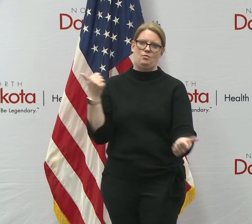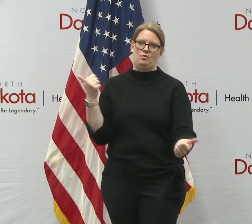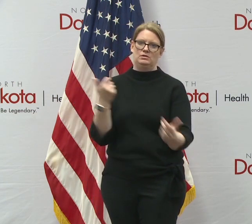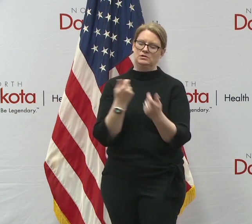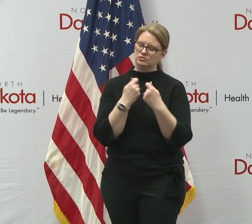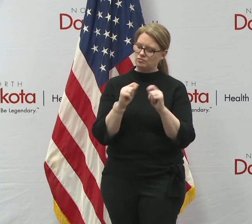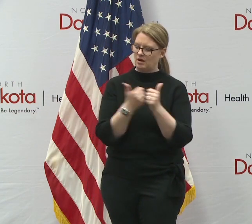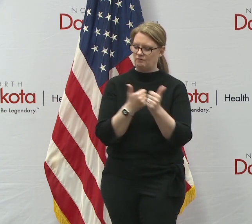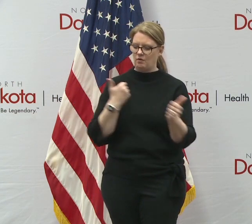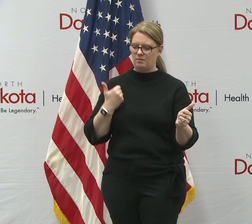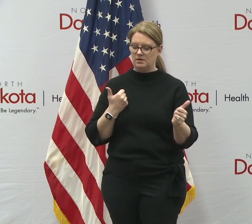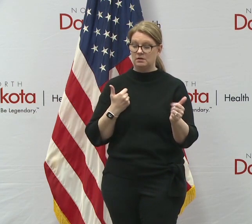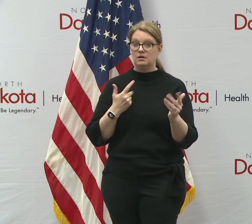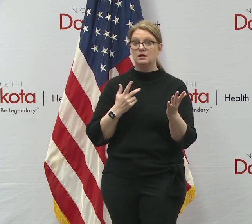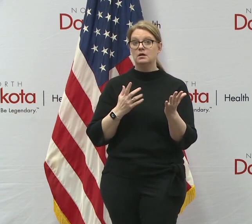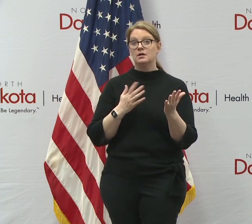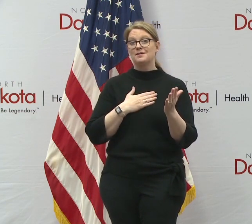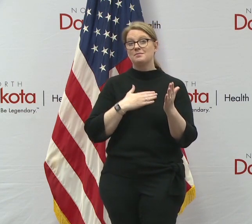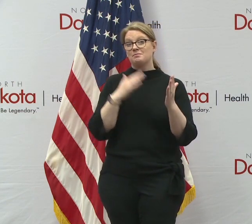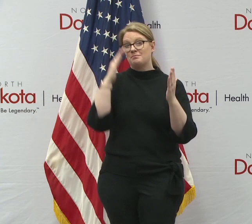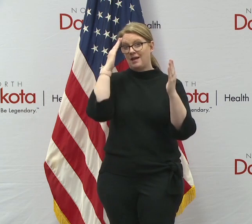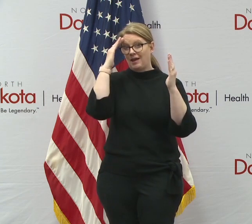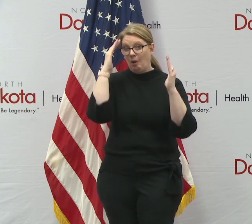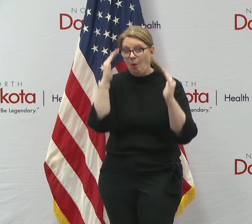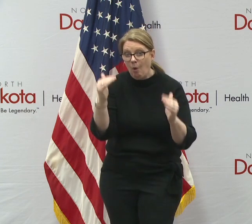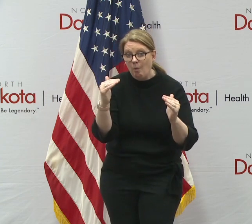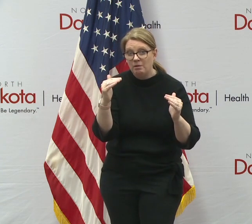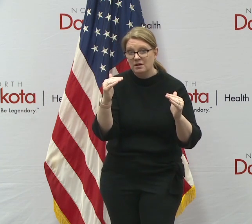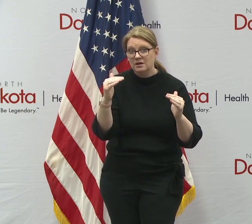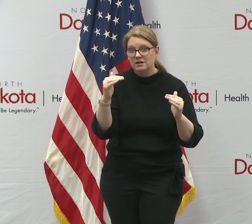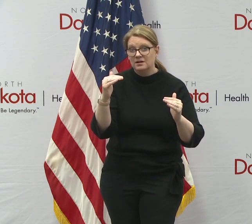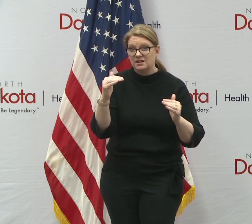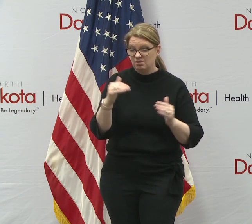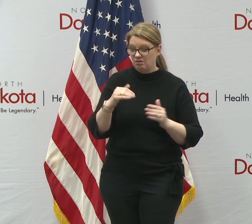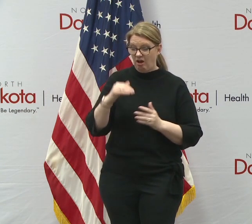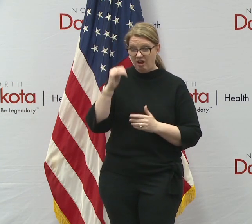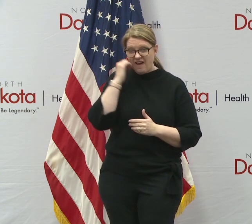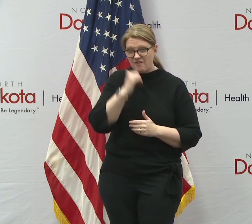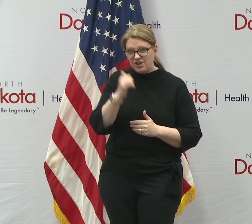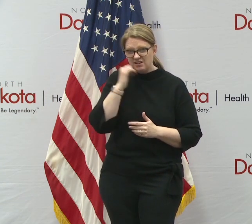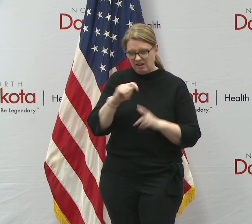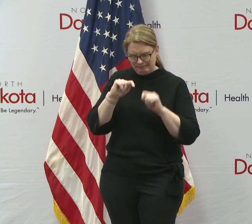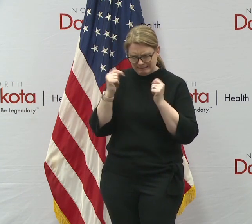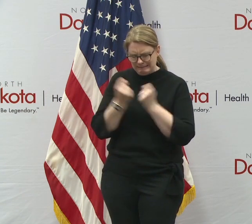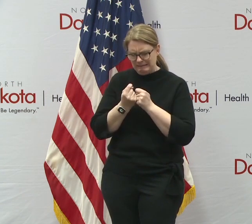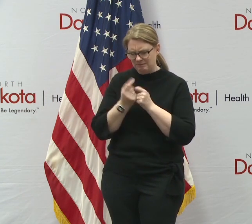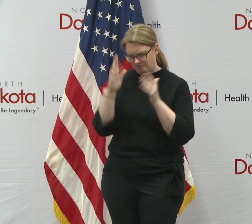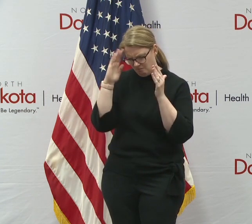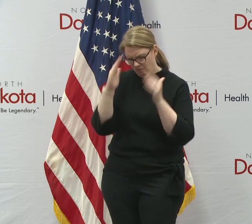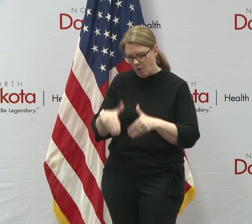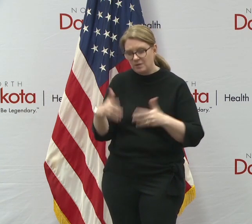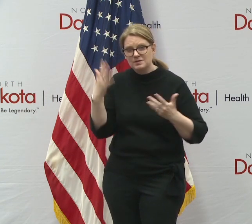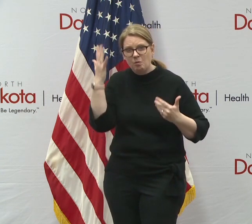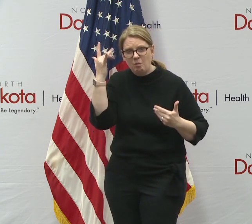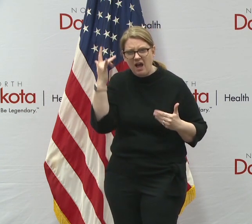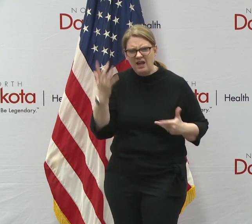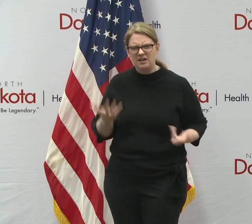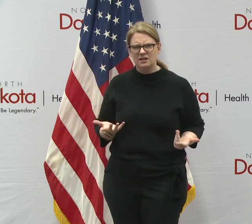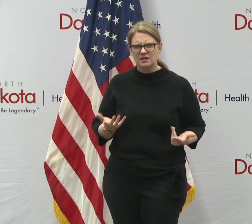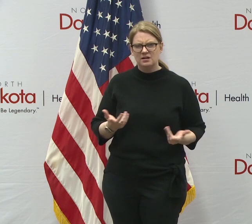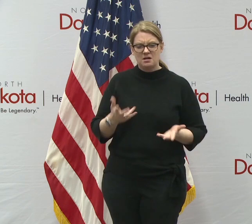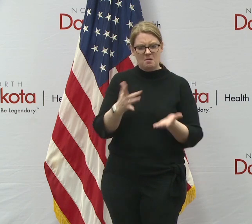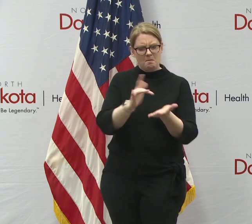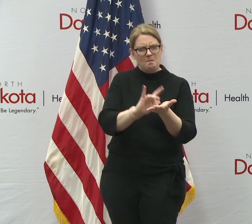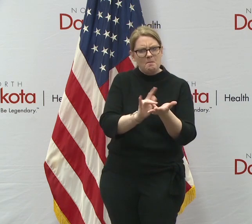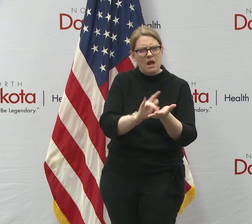my fervent hope and the passion that drives us and everybody on the team every day is that we do not want to put medical